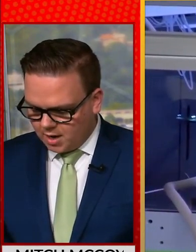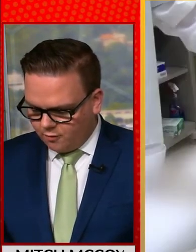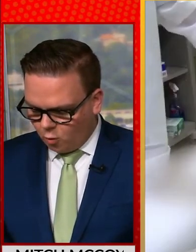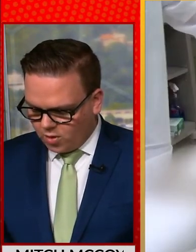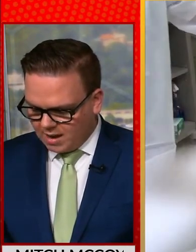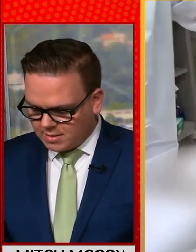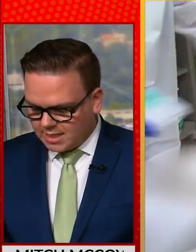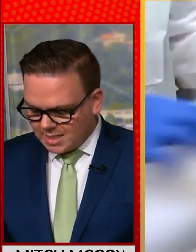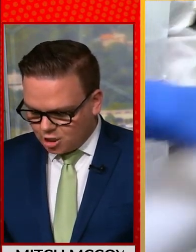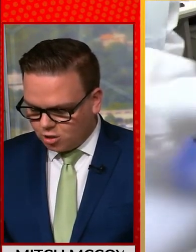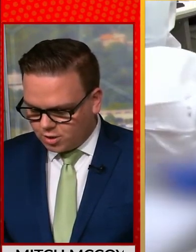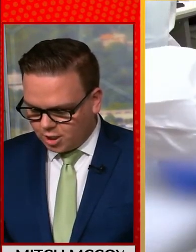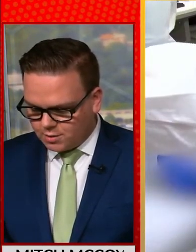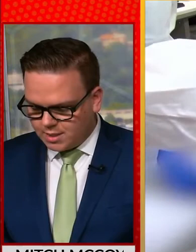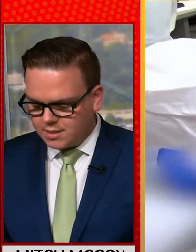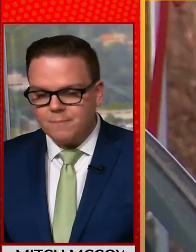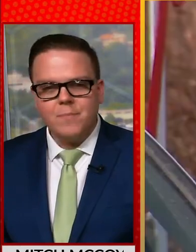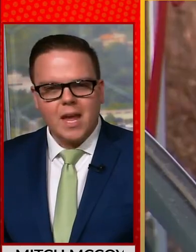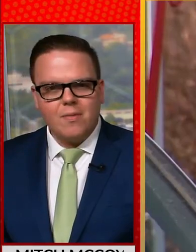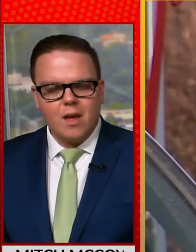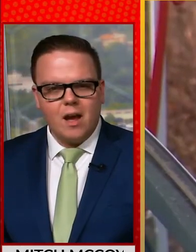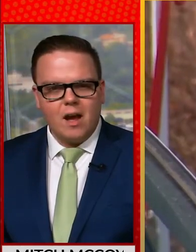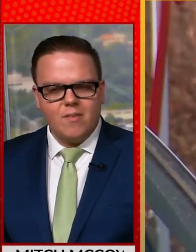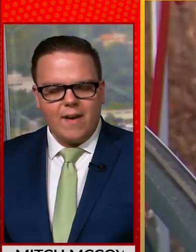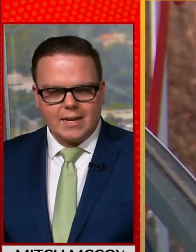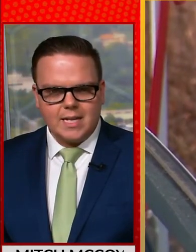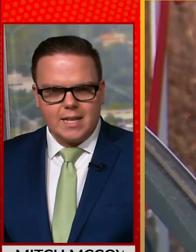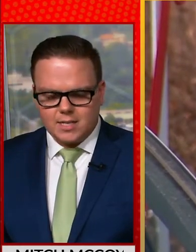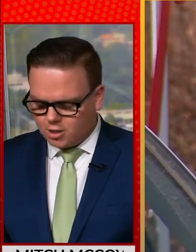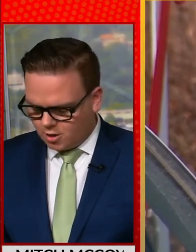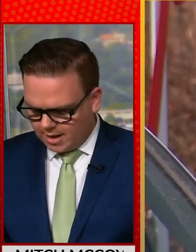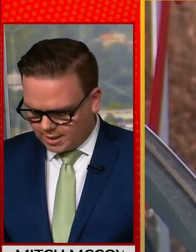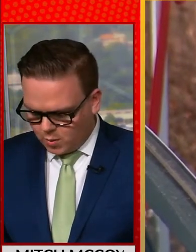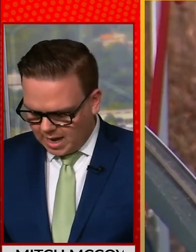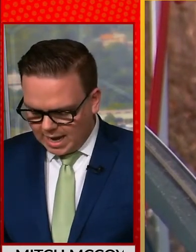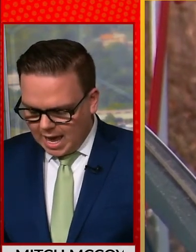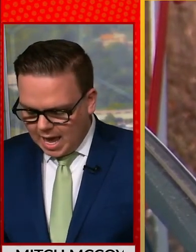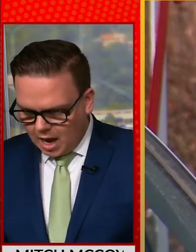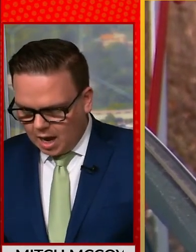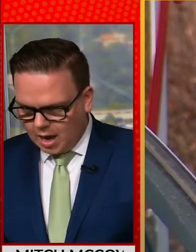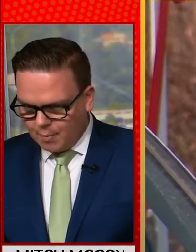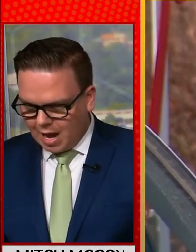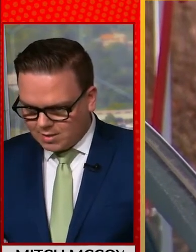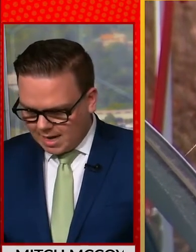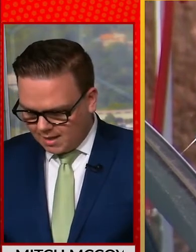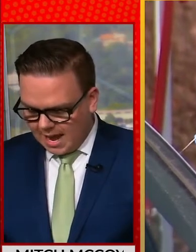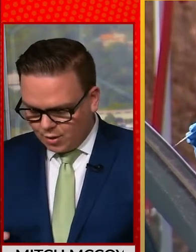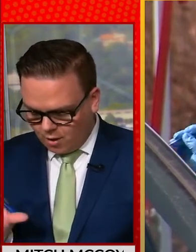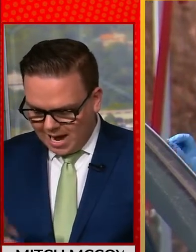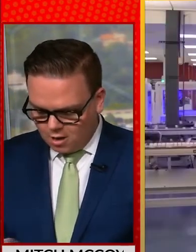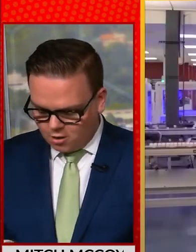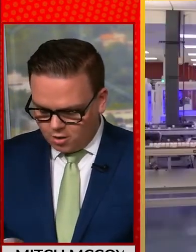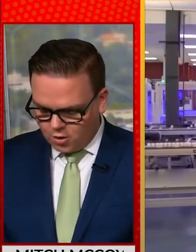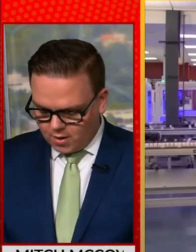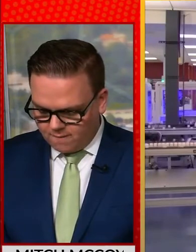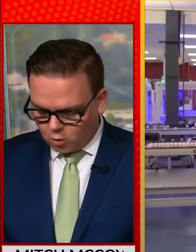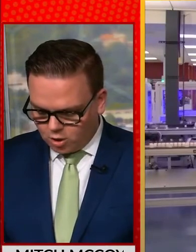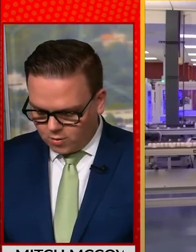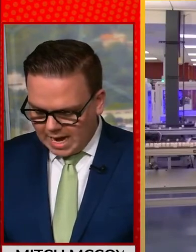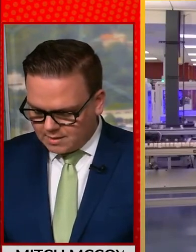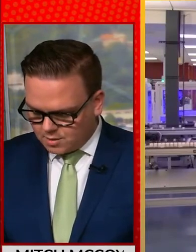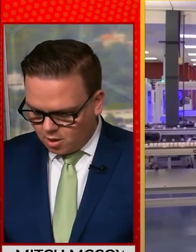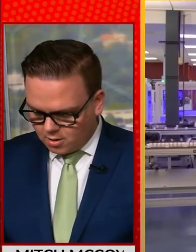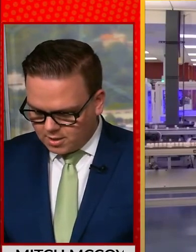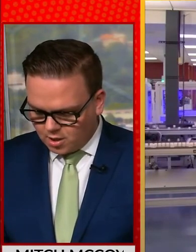to be getting 4,000 additional doses of the vaccine. That's going to start next week. Outside of that, there are 834